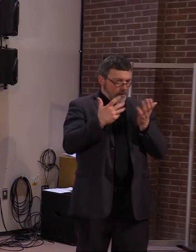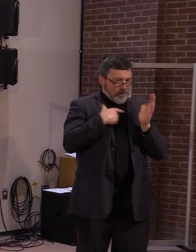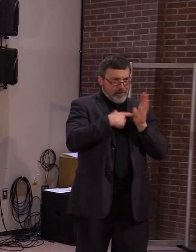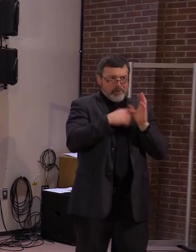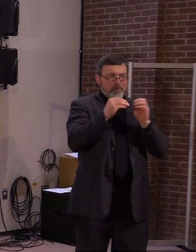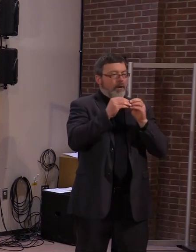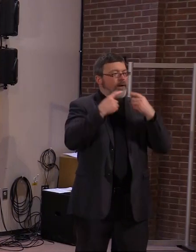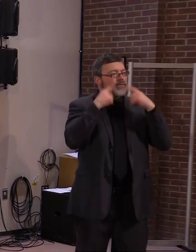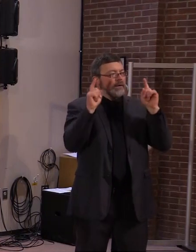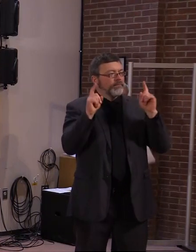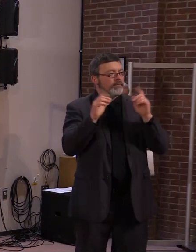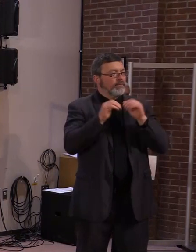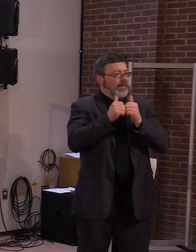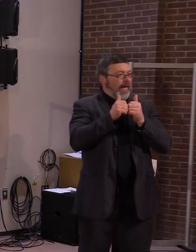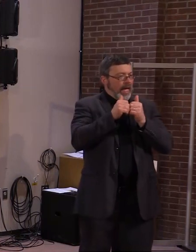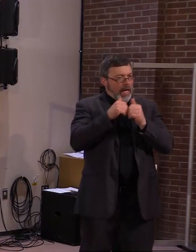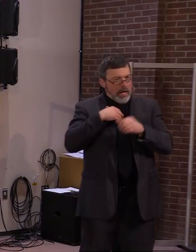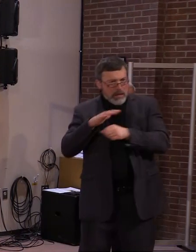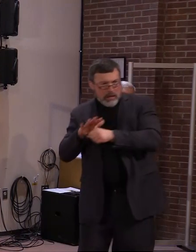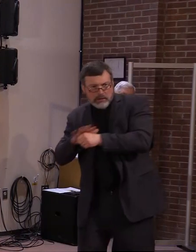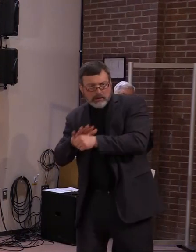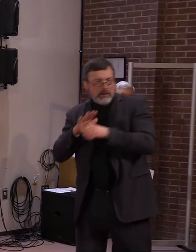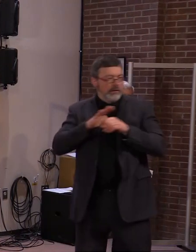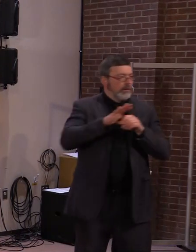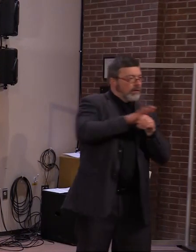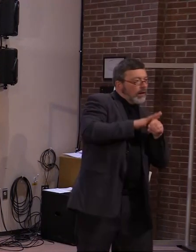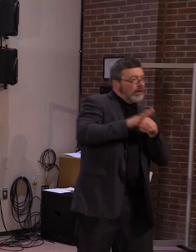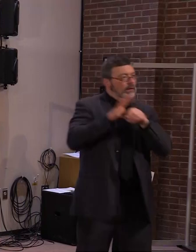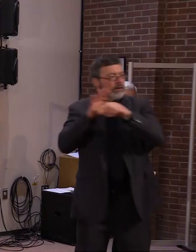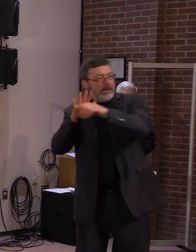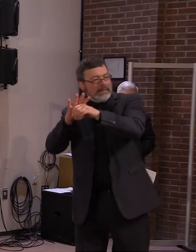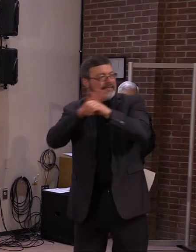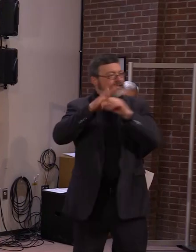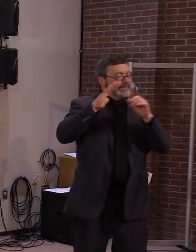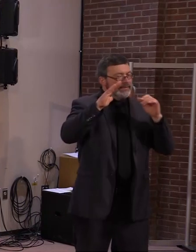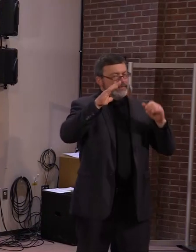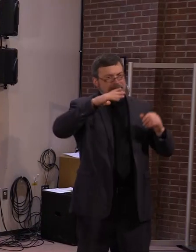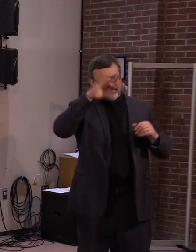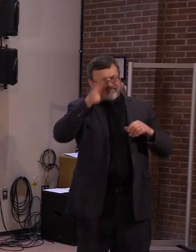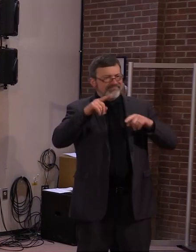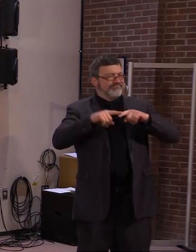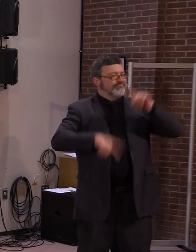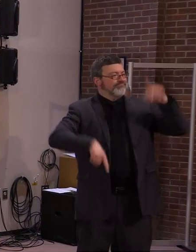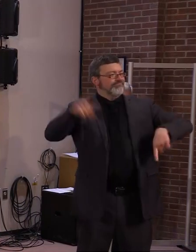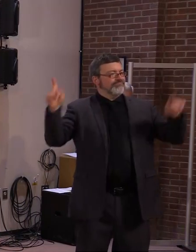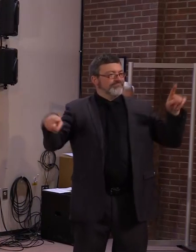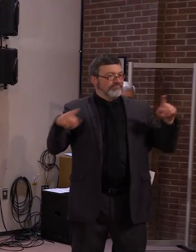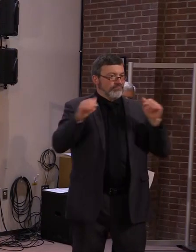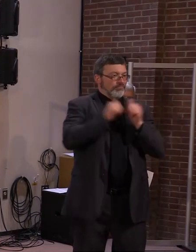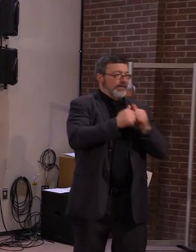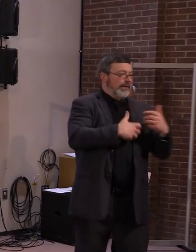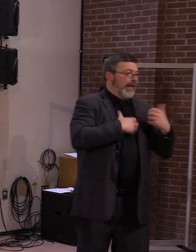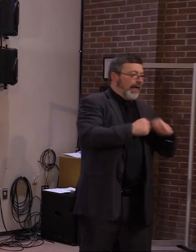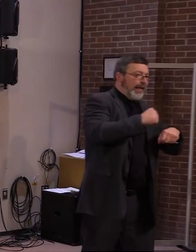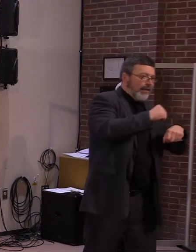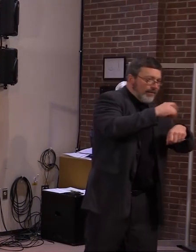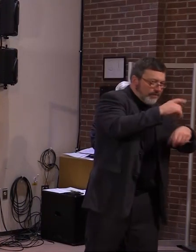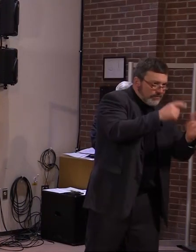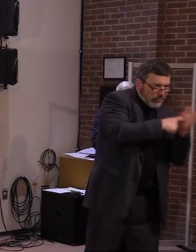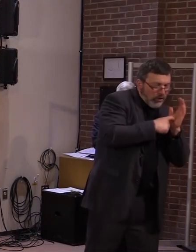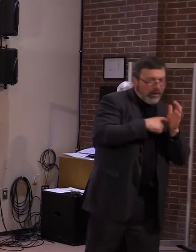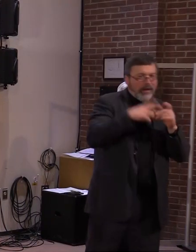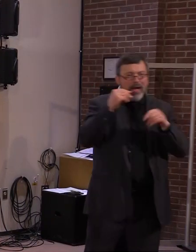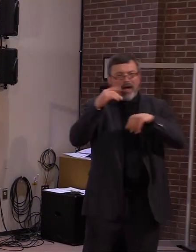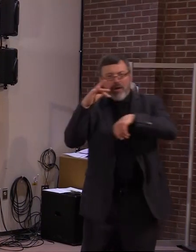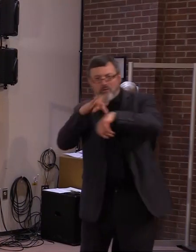level, based on our understanding of both the health requirements of our operating environment and also our limited resources.